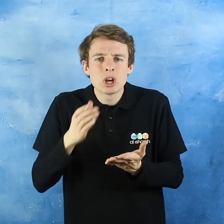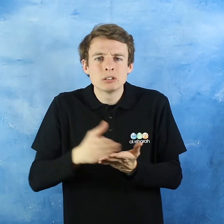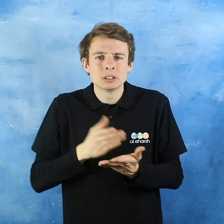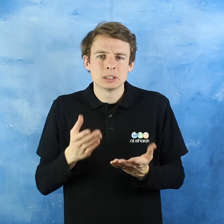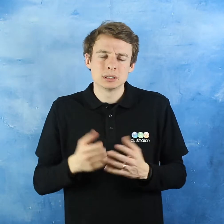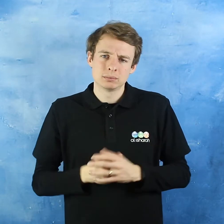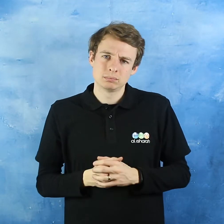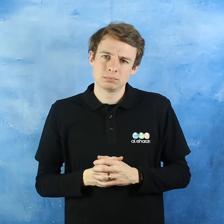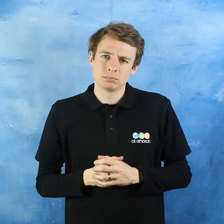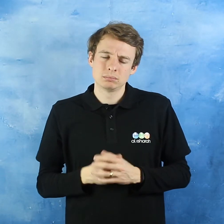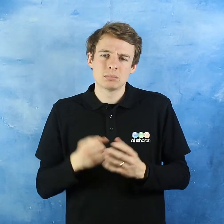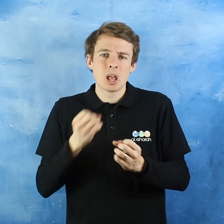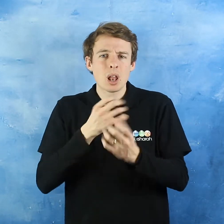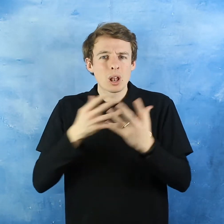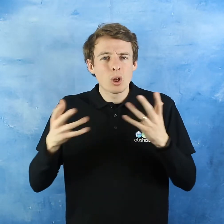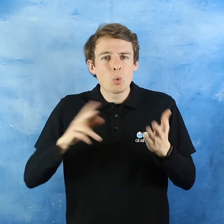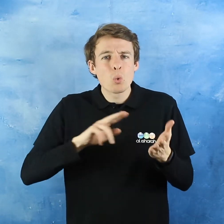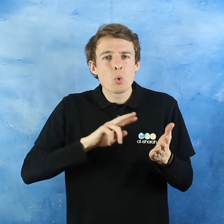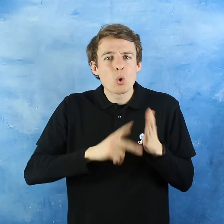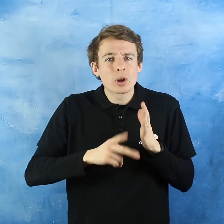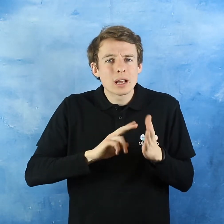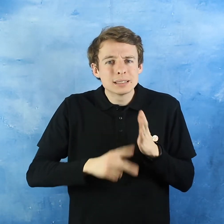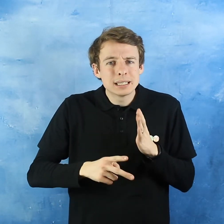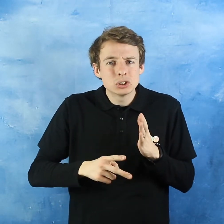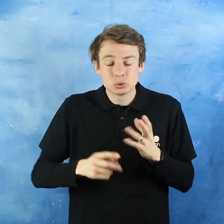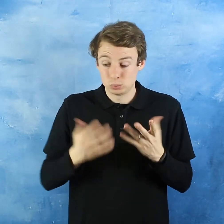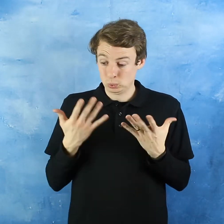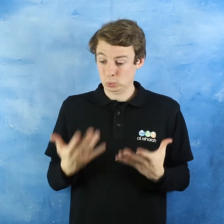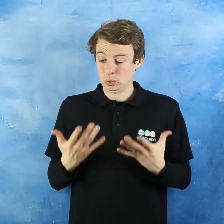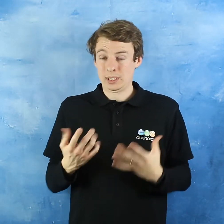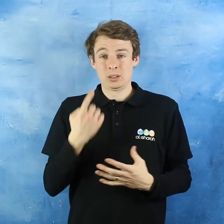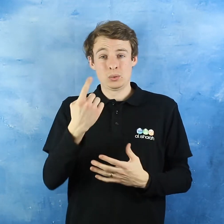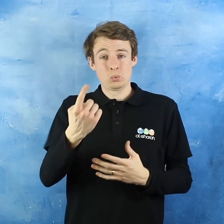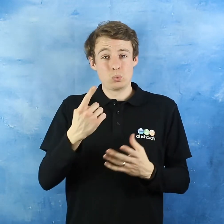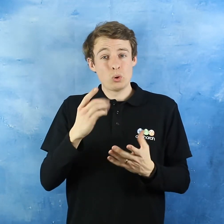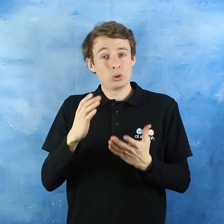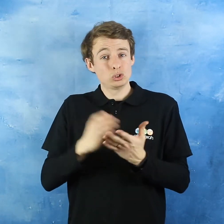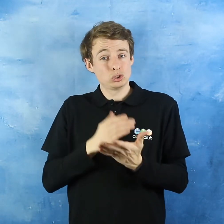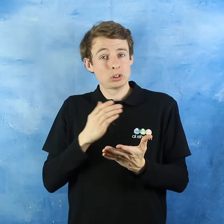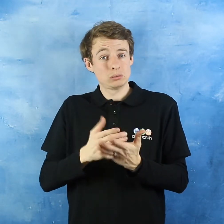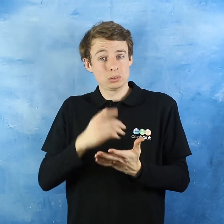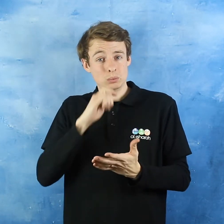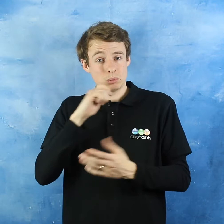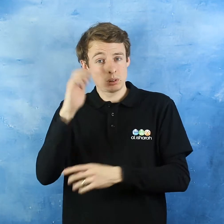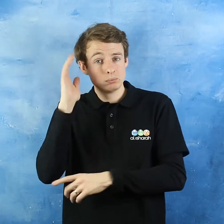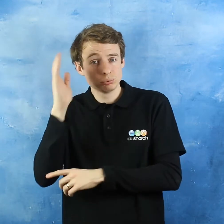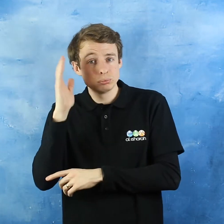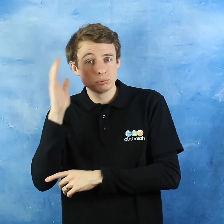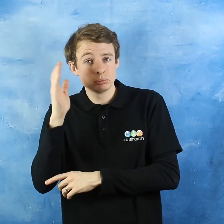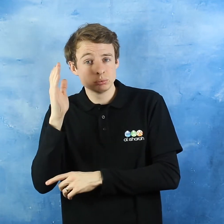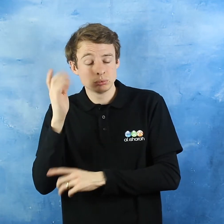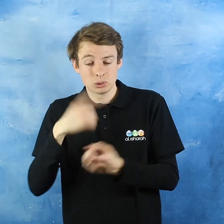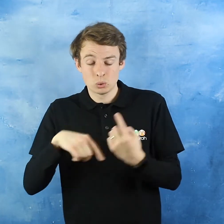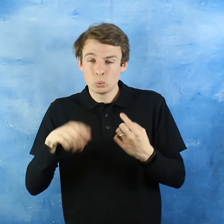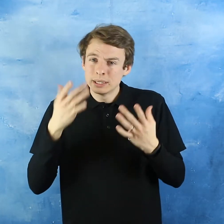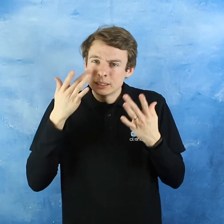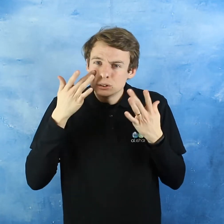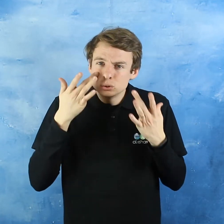donate generously to show that we are part of this ummah. As in hadith, Rasulullah sallallahu alayhi wa sallam said,